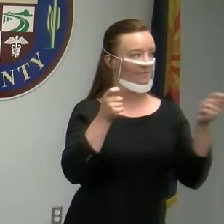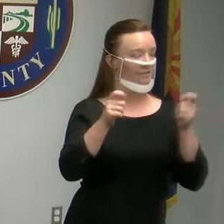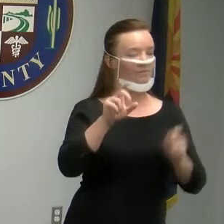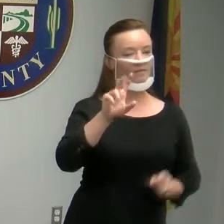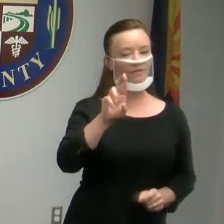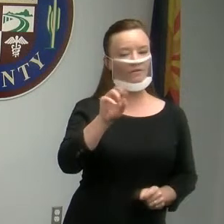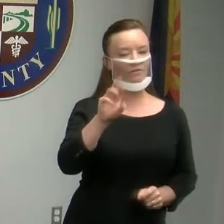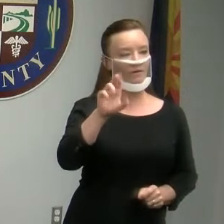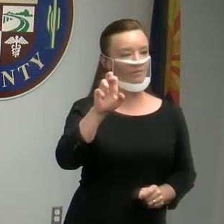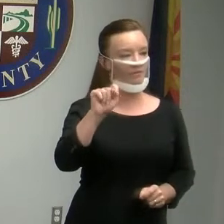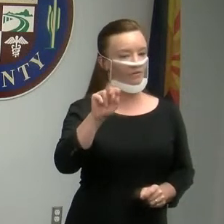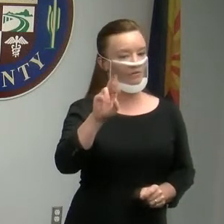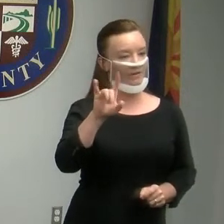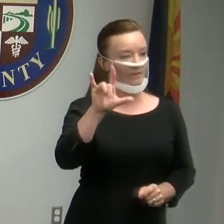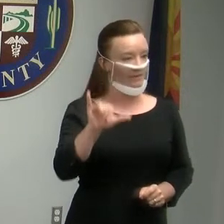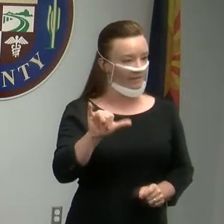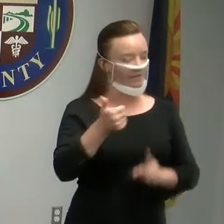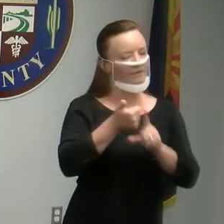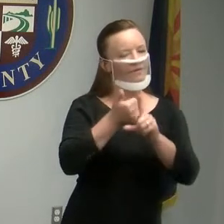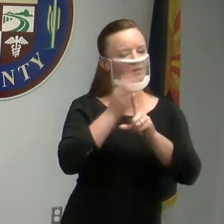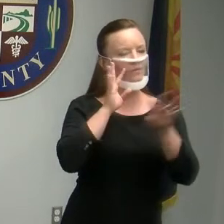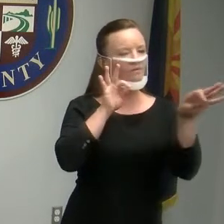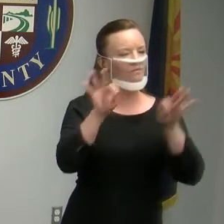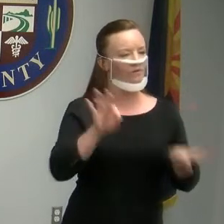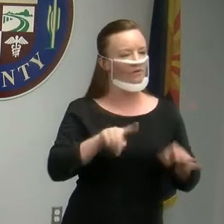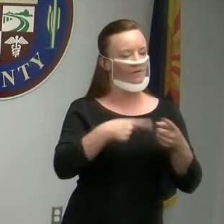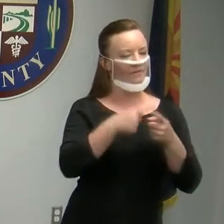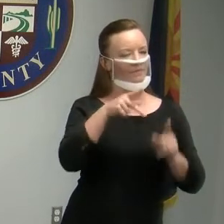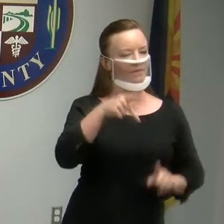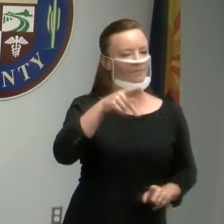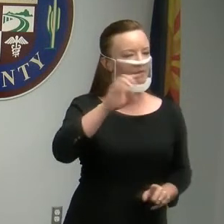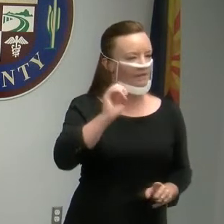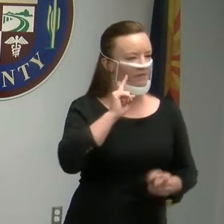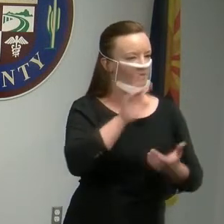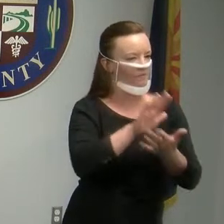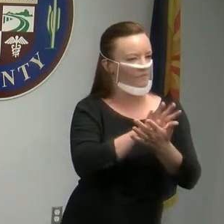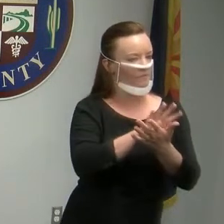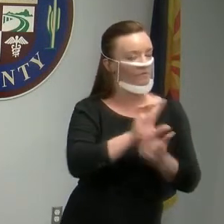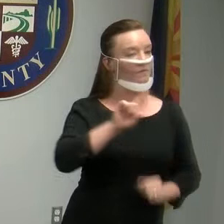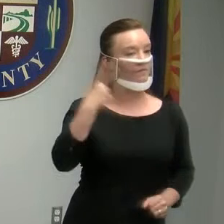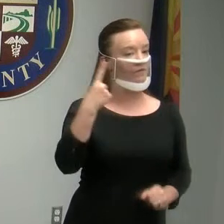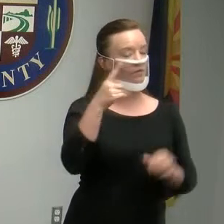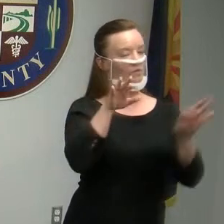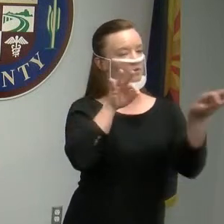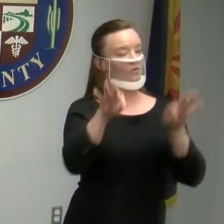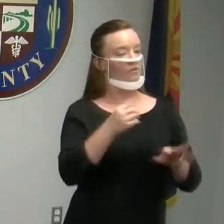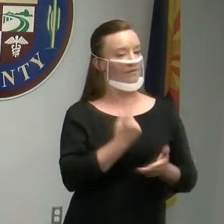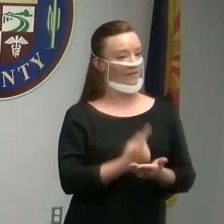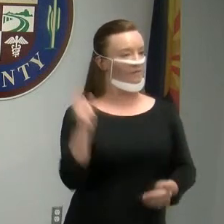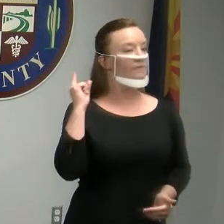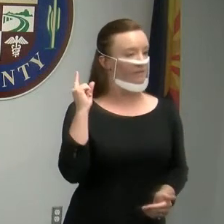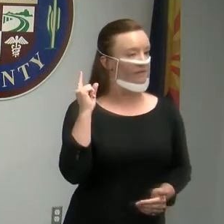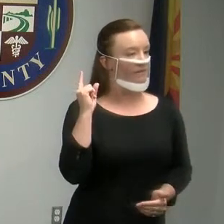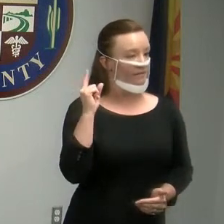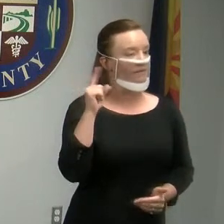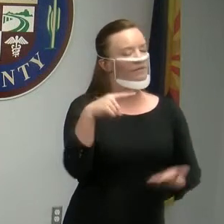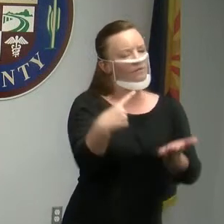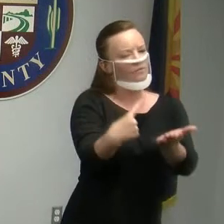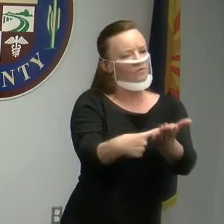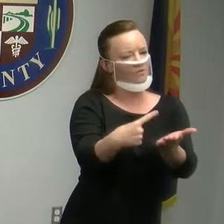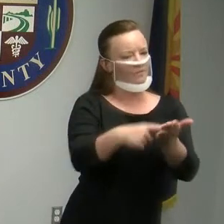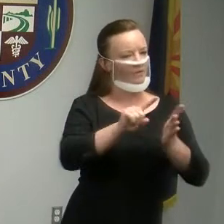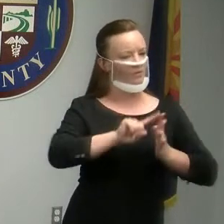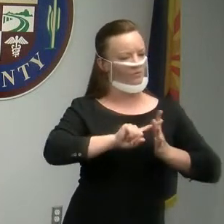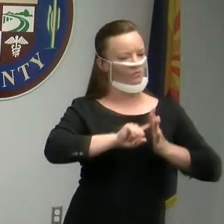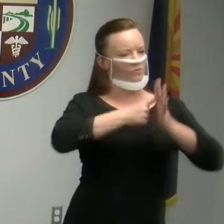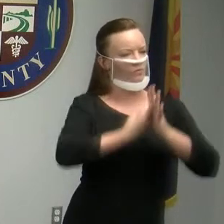a little bit more about personal protective equipment for schools. We first introduced this last week, and we talked about the starter kits that we were providing. So school